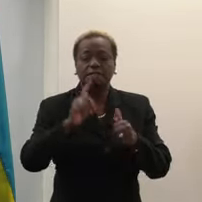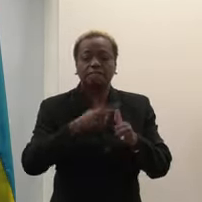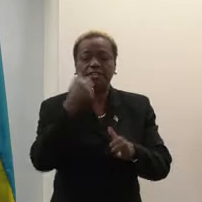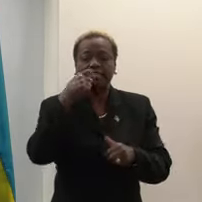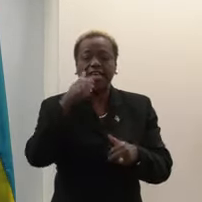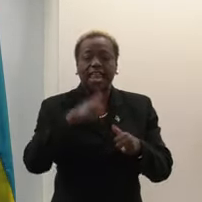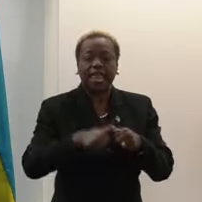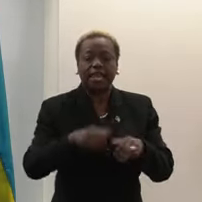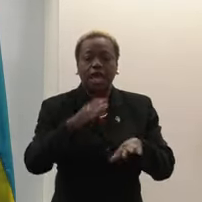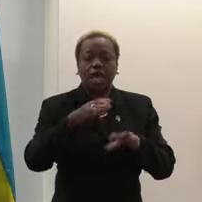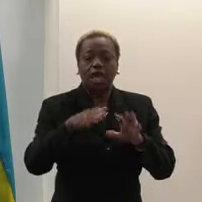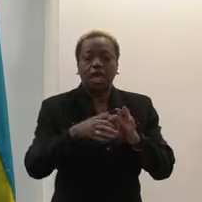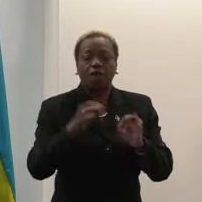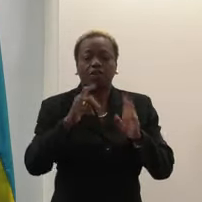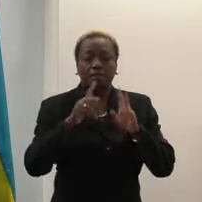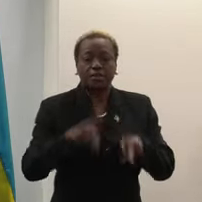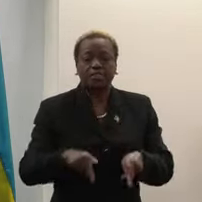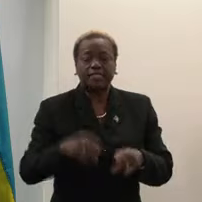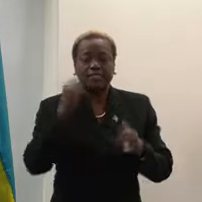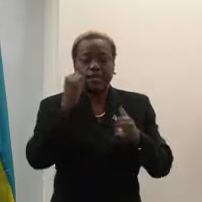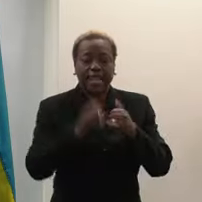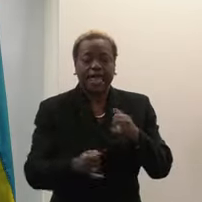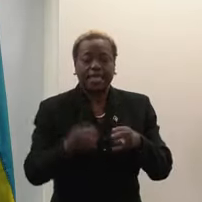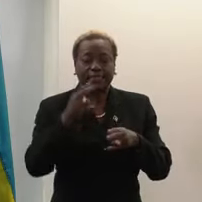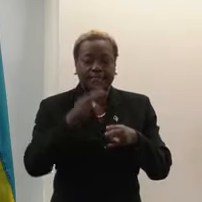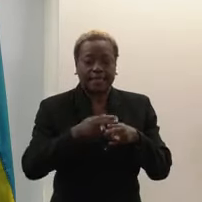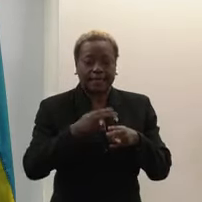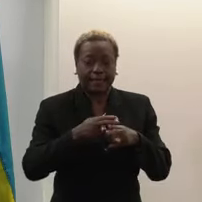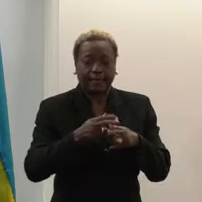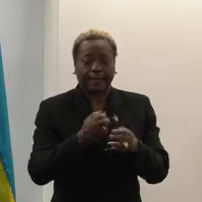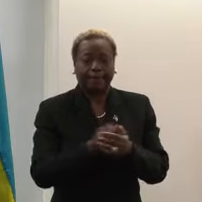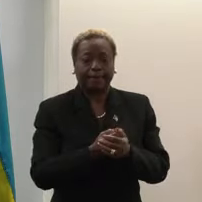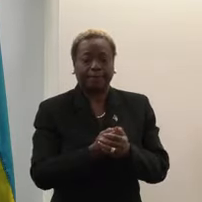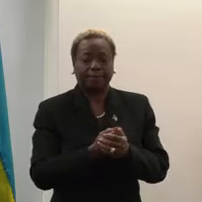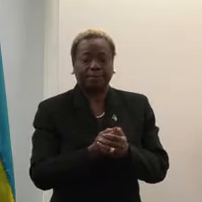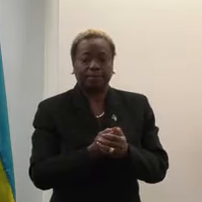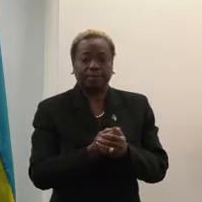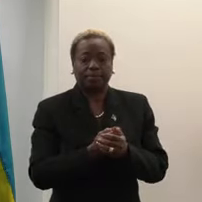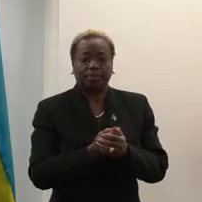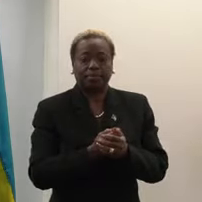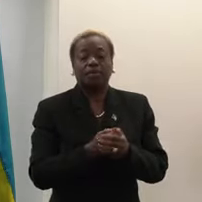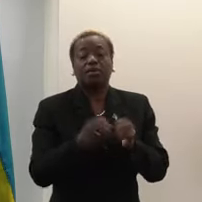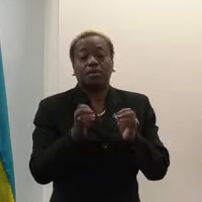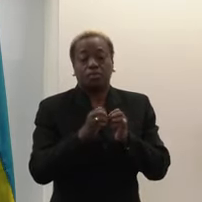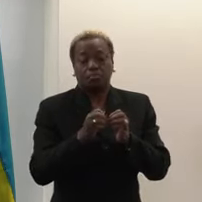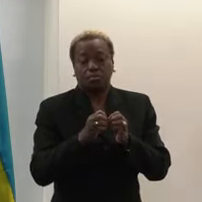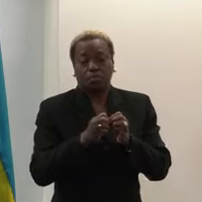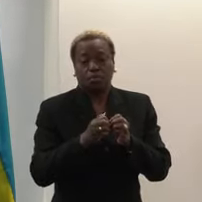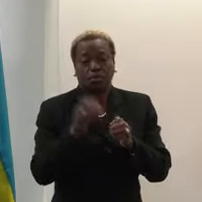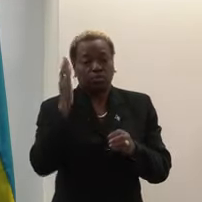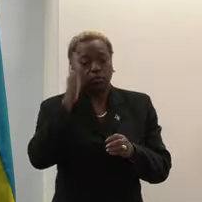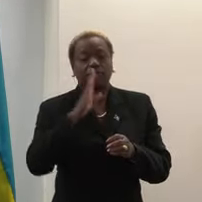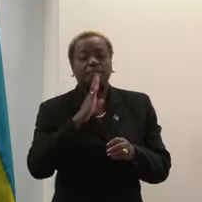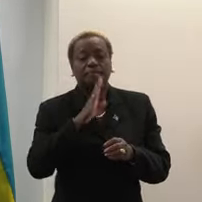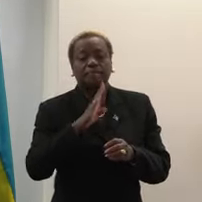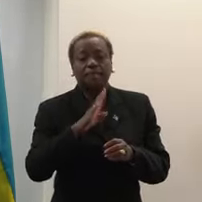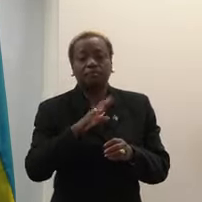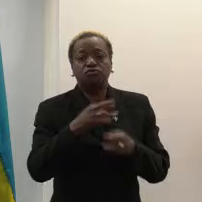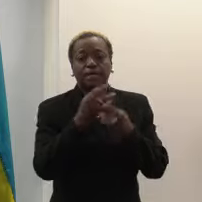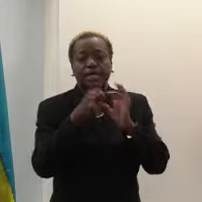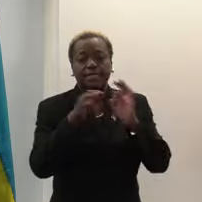letter of a person's last name. More details will be released further this